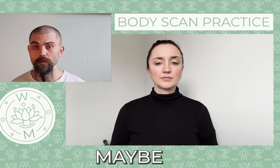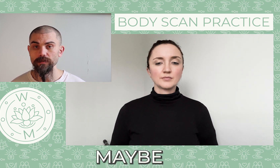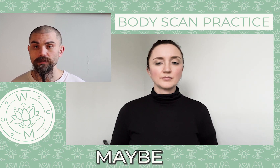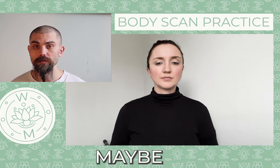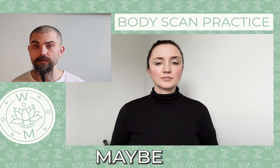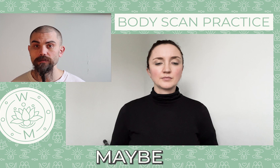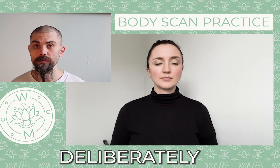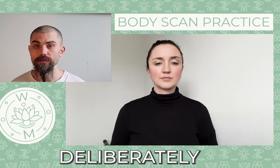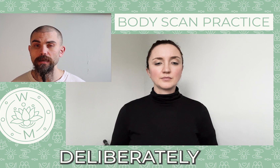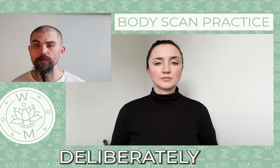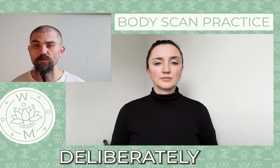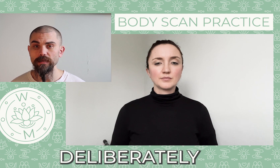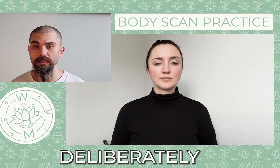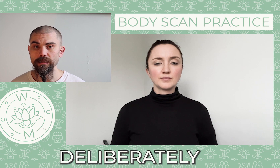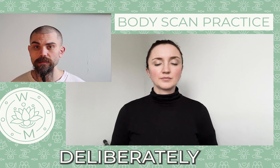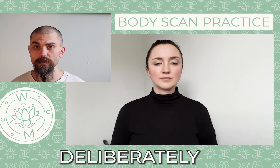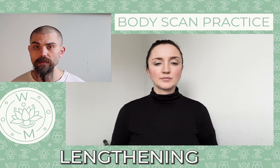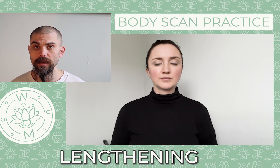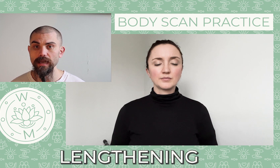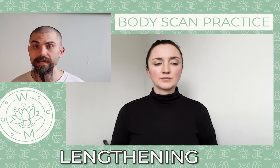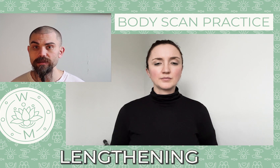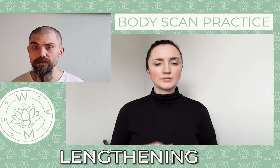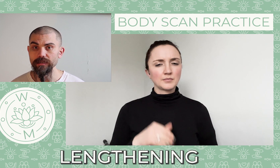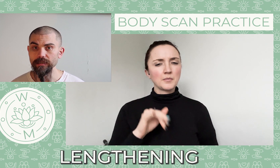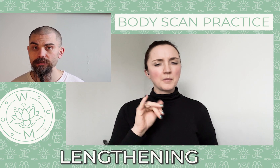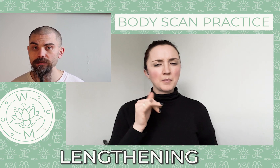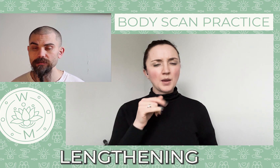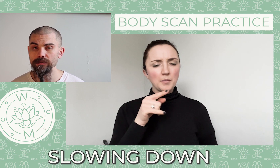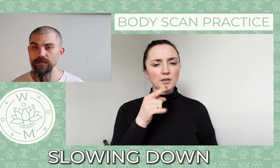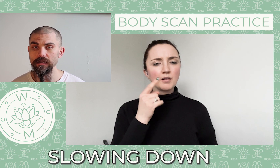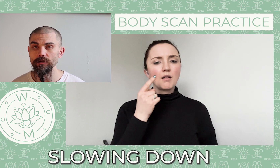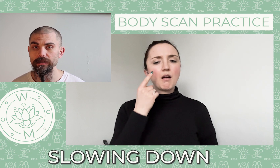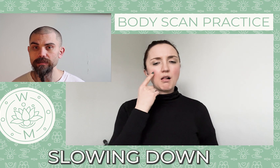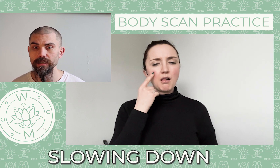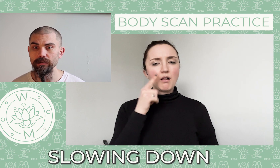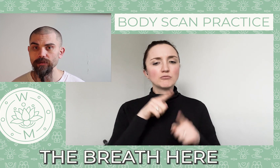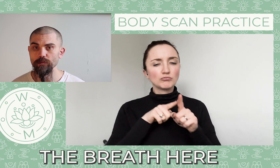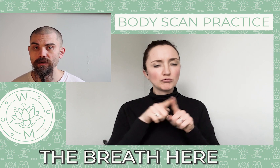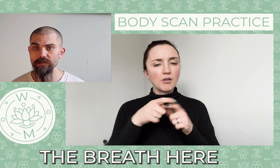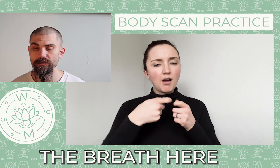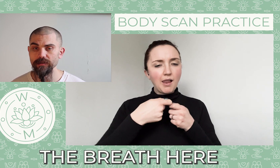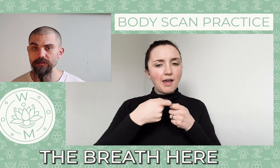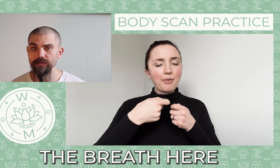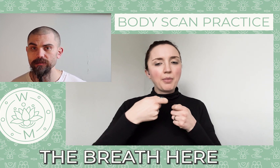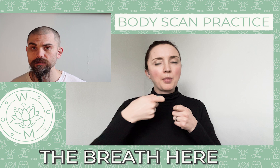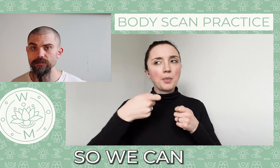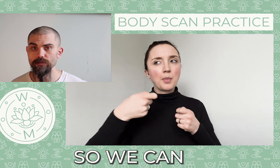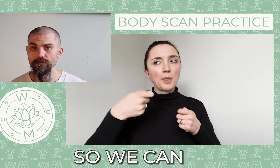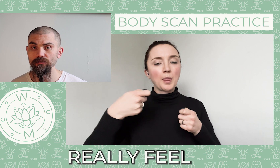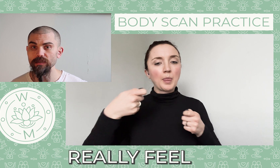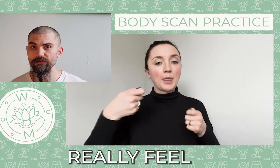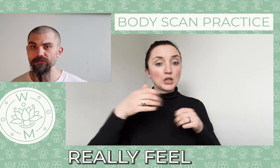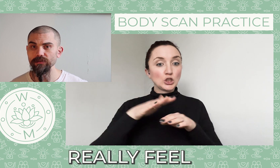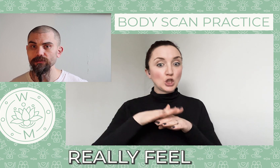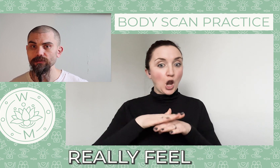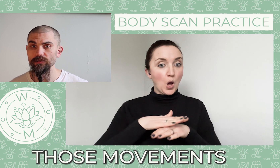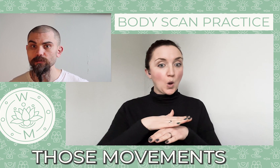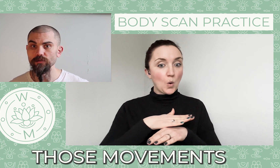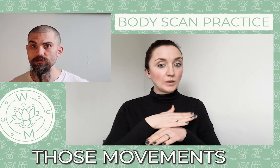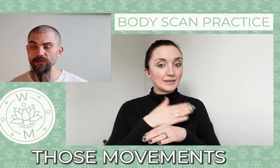Maybe deliberately lengthening, slowing down the breath here so we can really feel those movements.